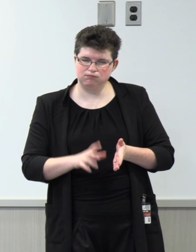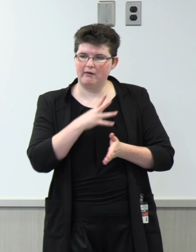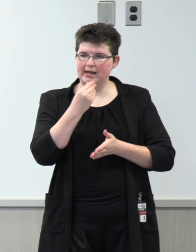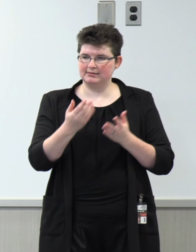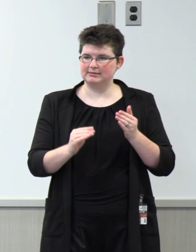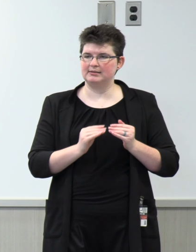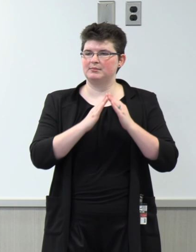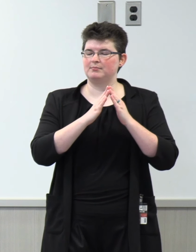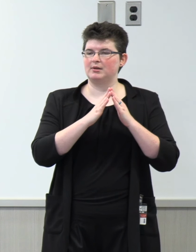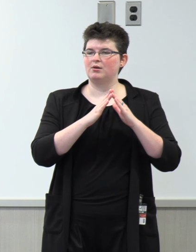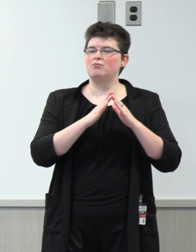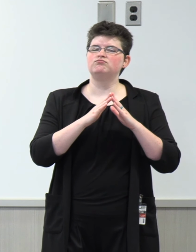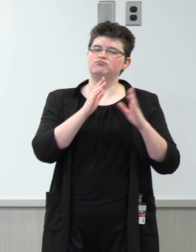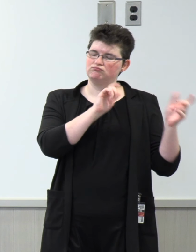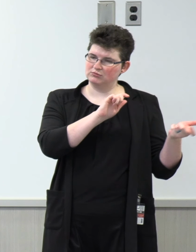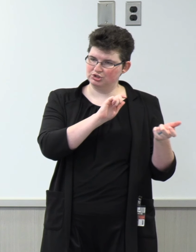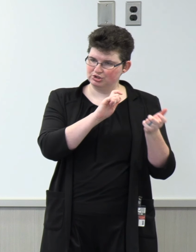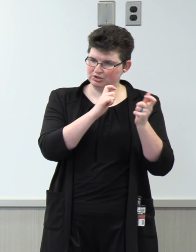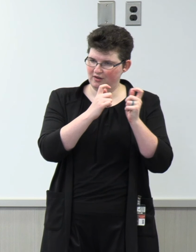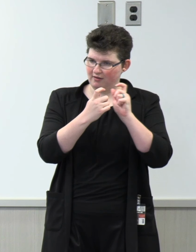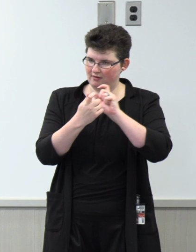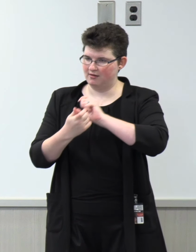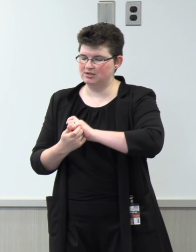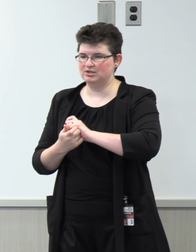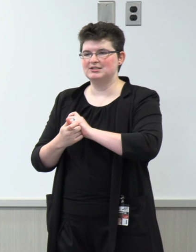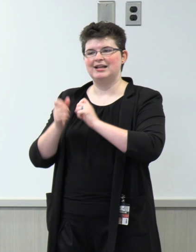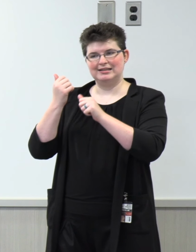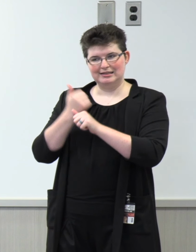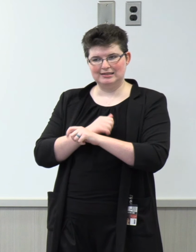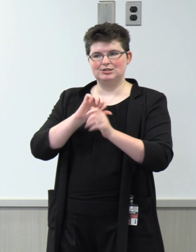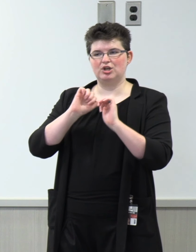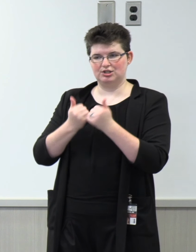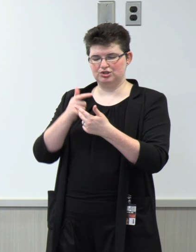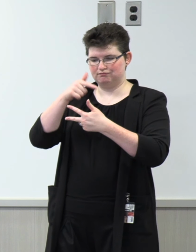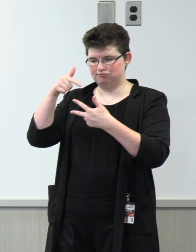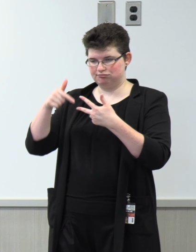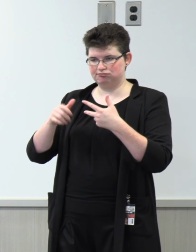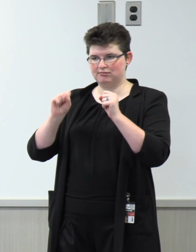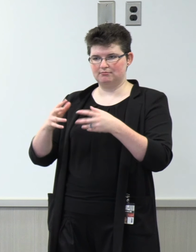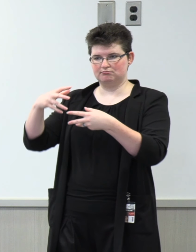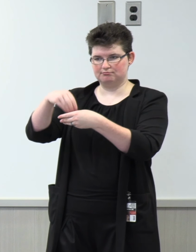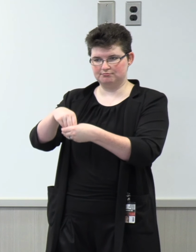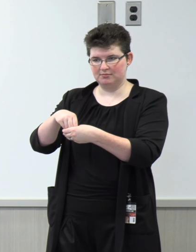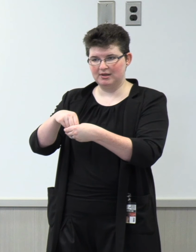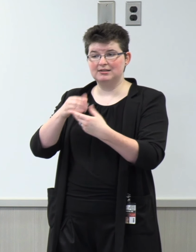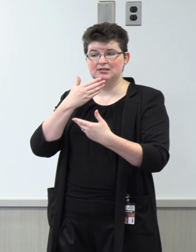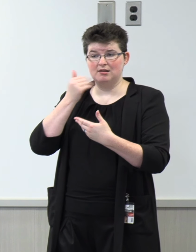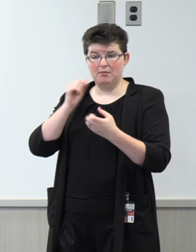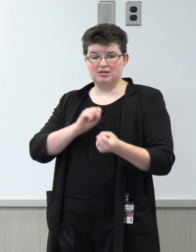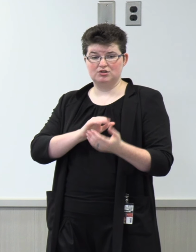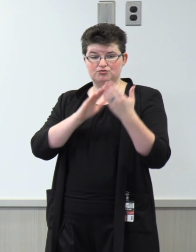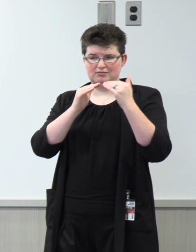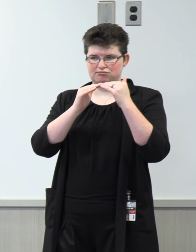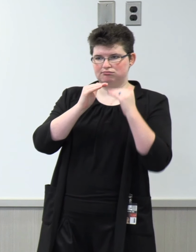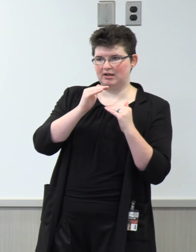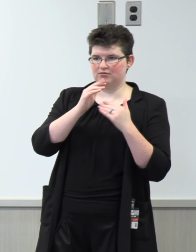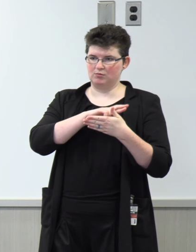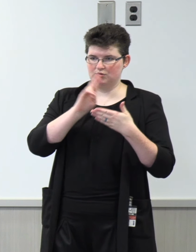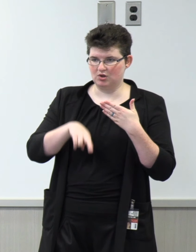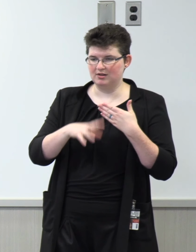implement organizational changes that can be made in each agency to best address inequitable outcomes in